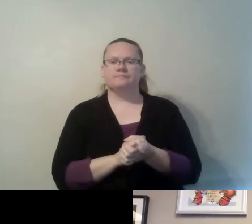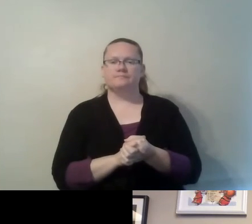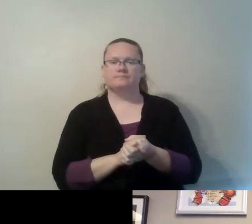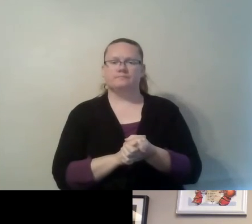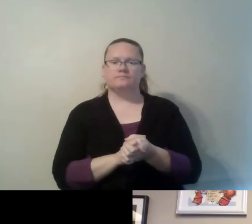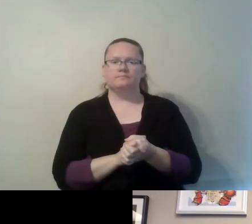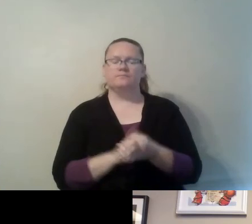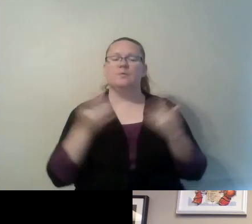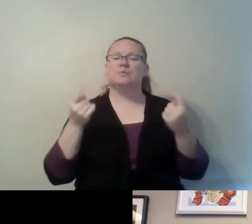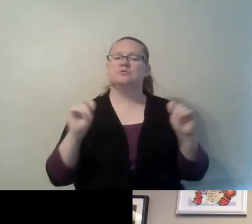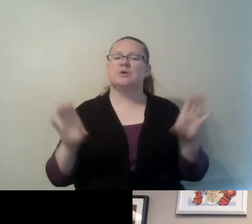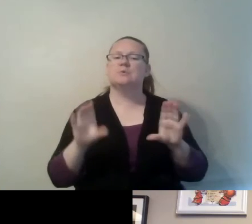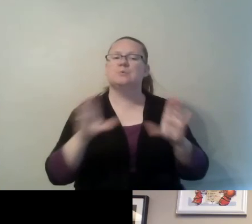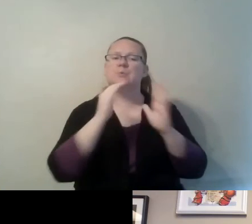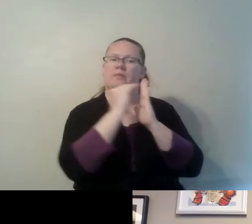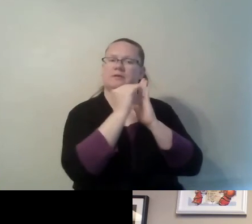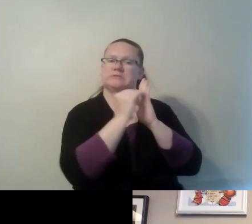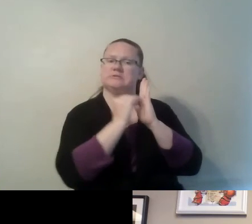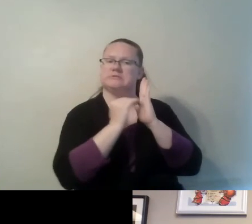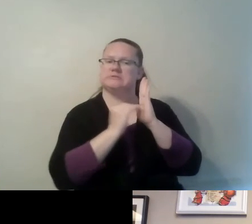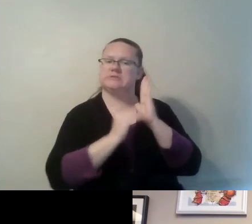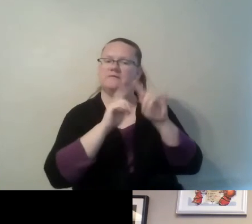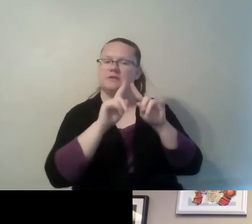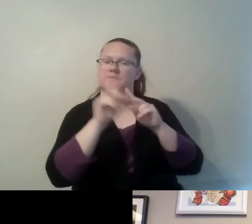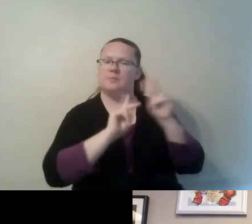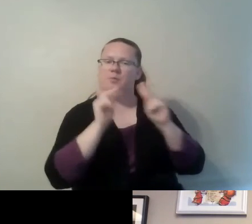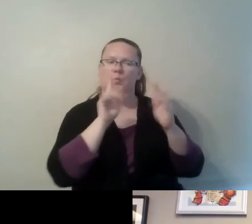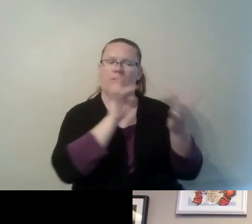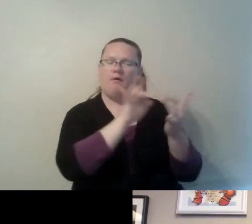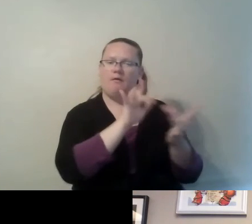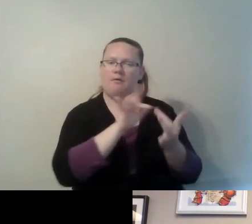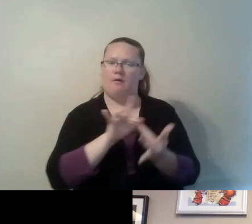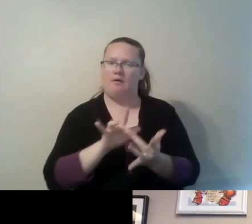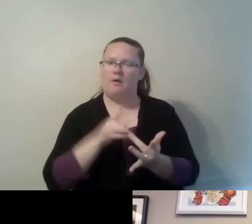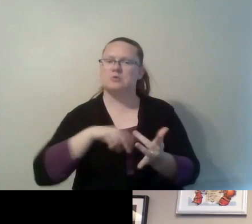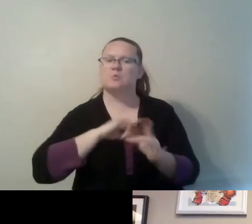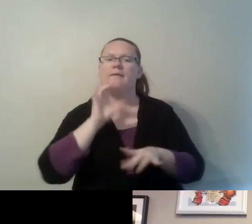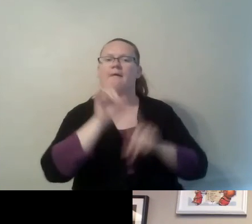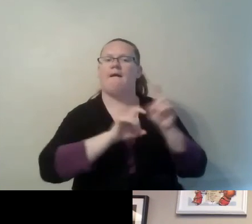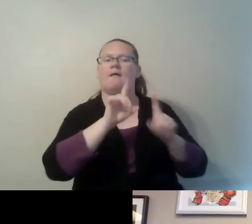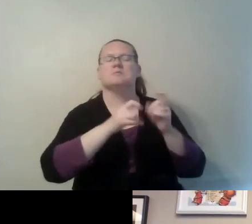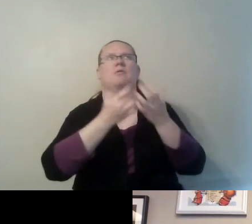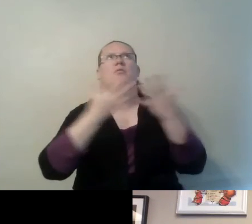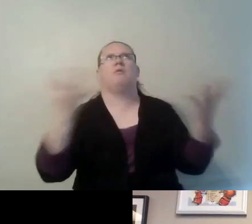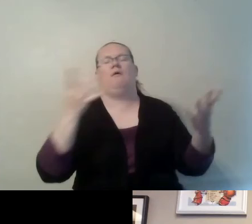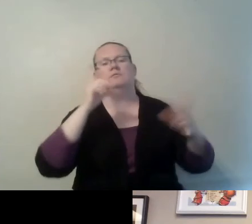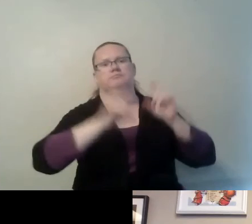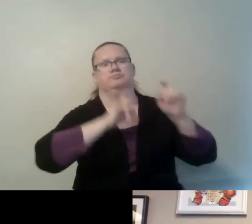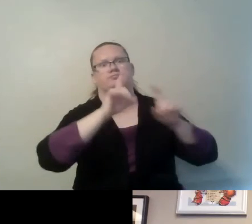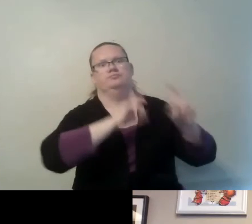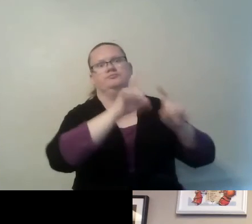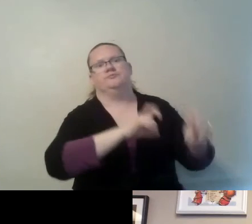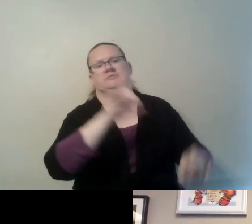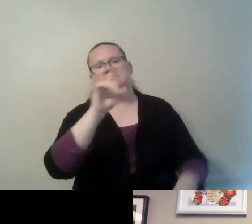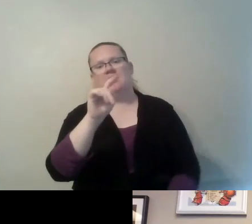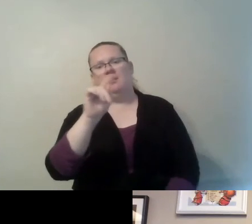master lists of individuals that we're contacting, we're asking a bunch of data. Again,